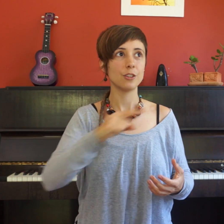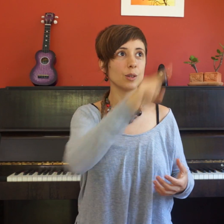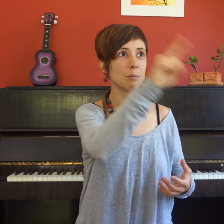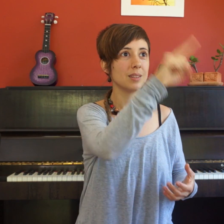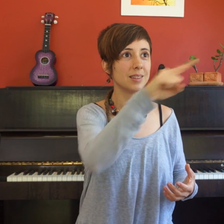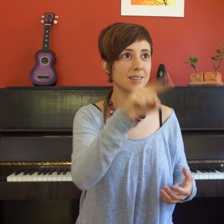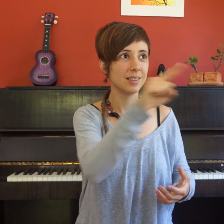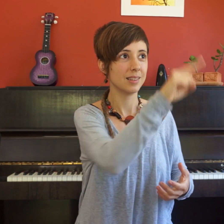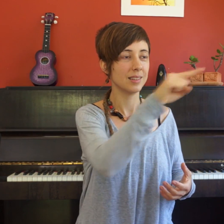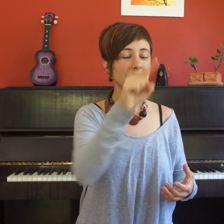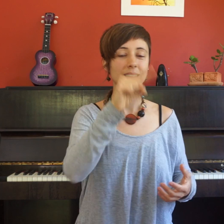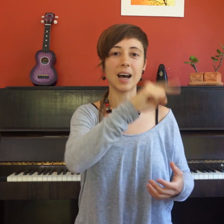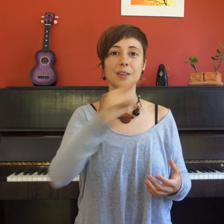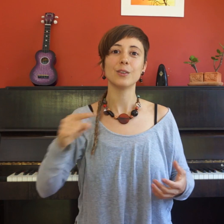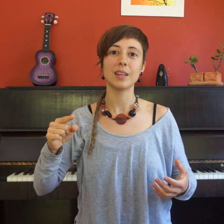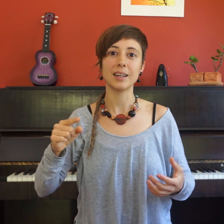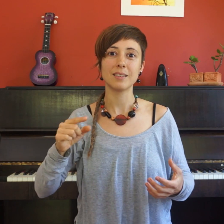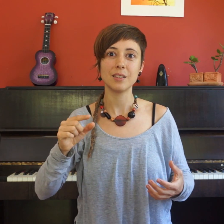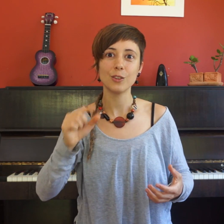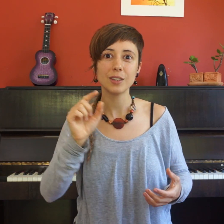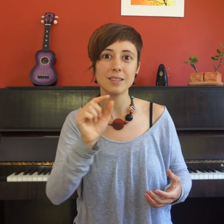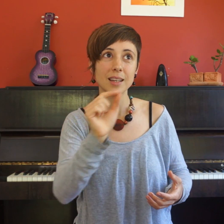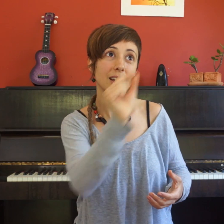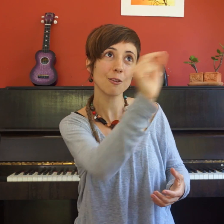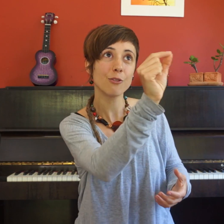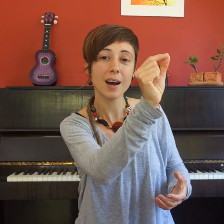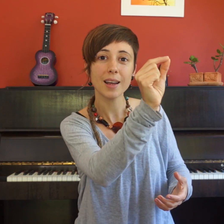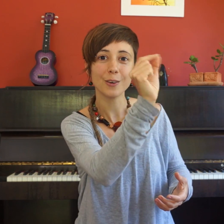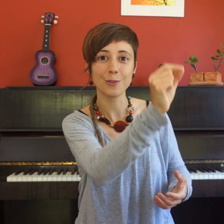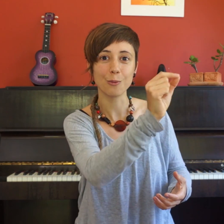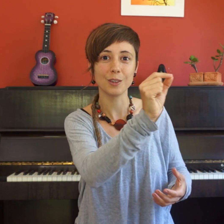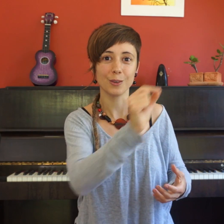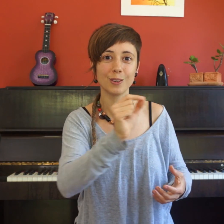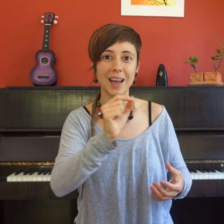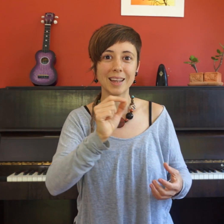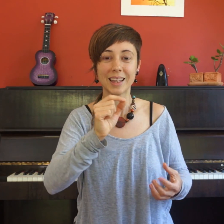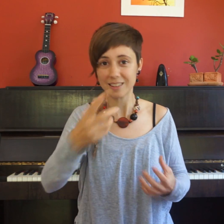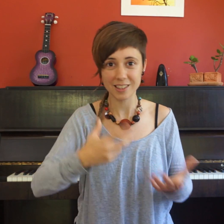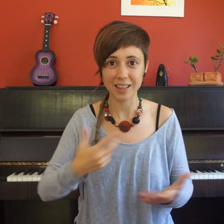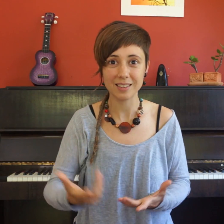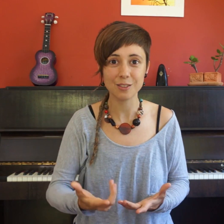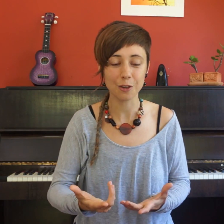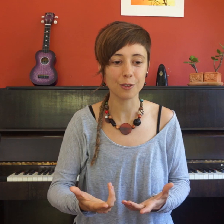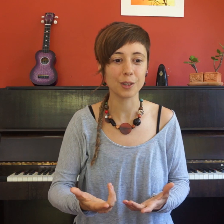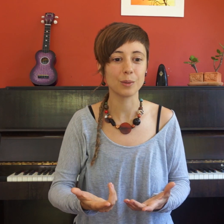doing bzzz, I know that she's noticed that little fly on the window, and I can share that discovery with